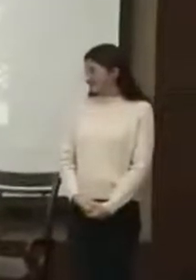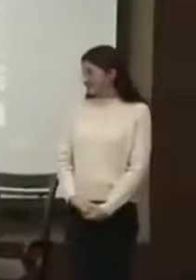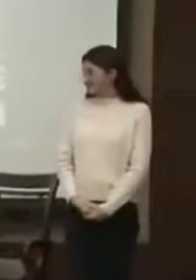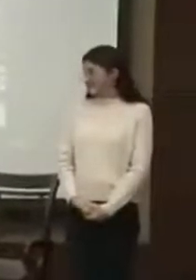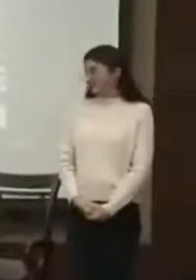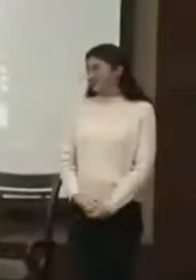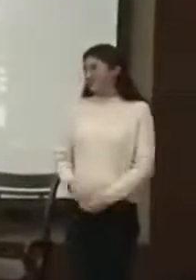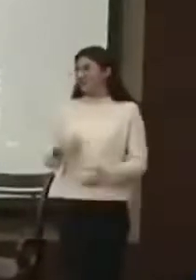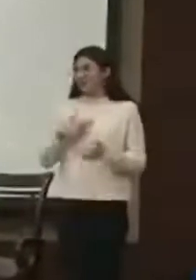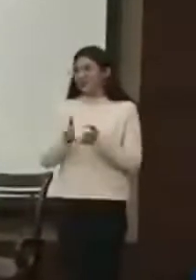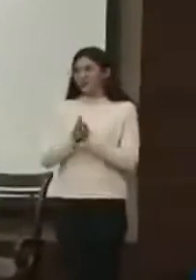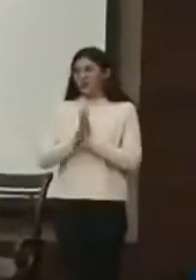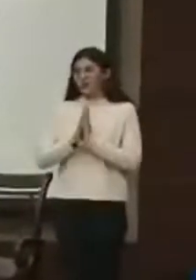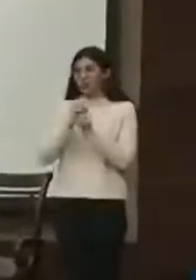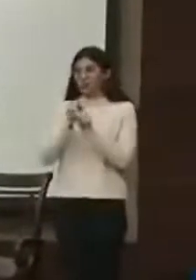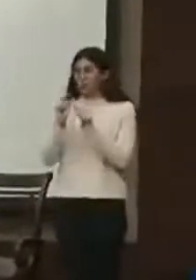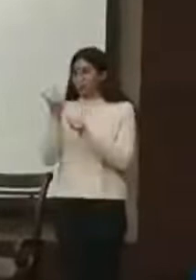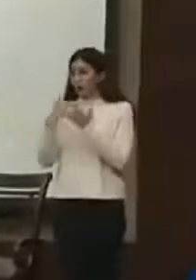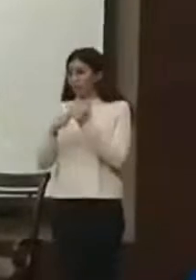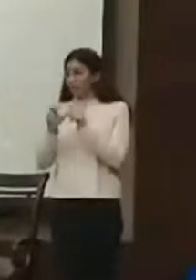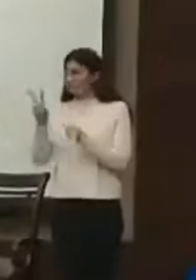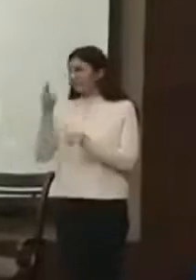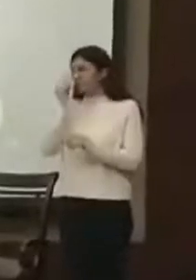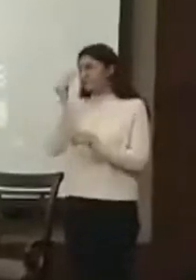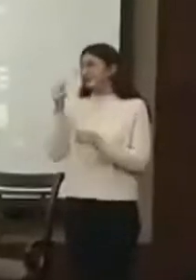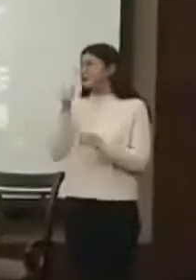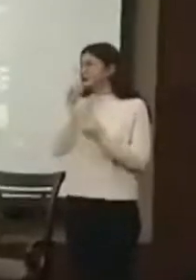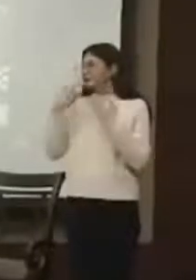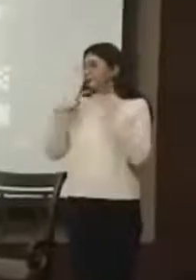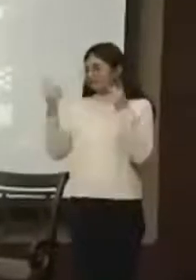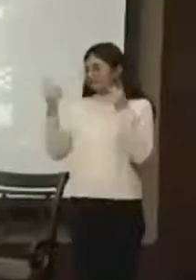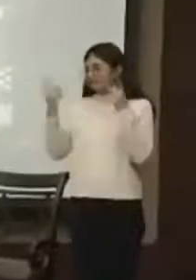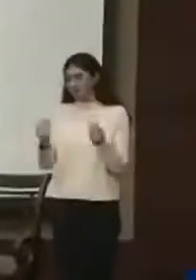May I request you, Mr. Gaurav Gogoi, to please say a few words.